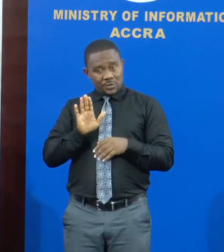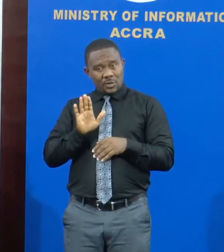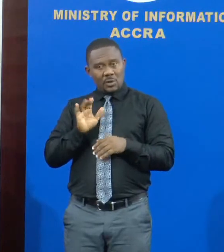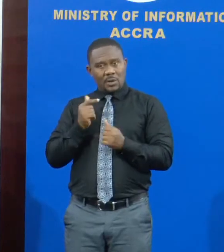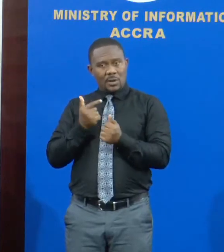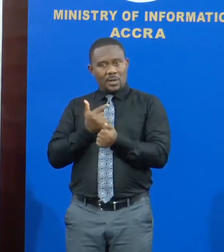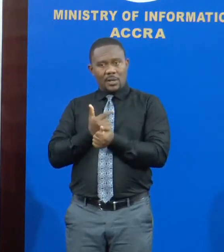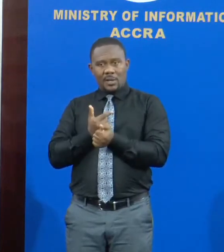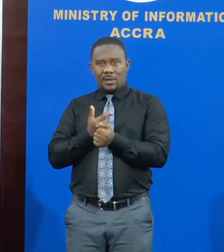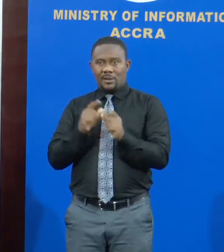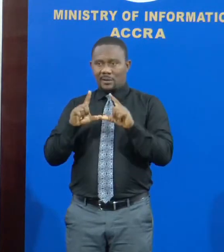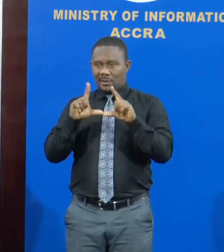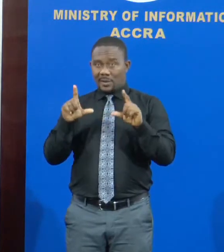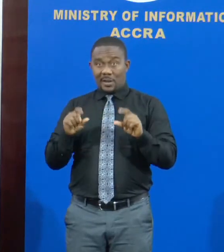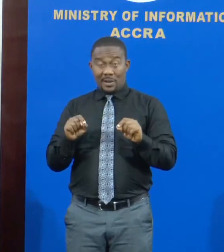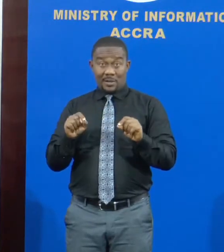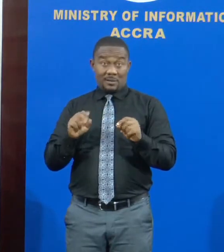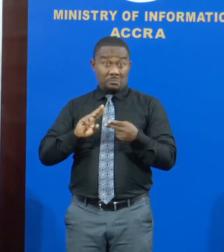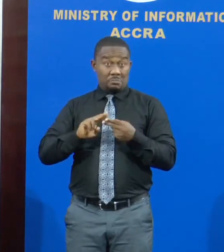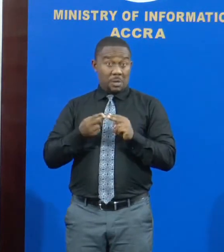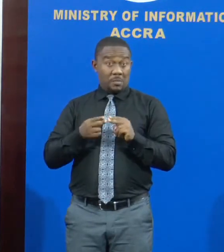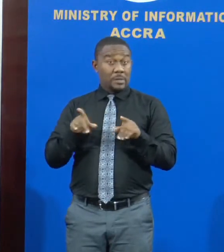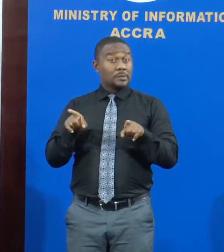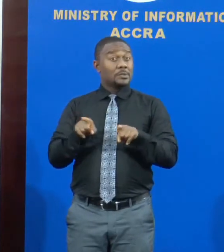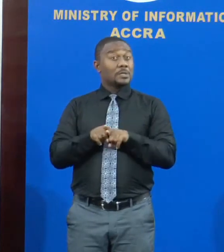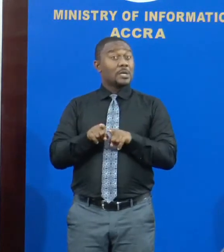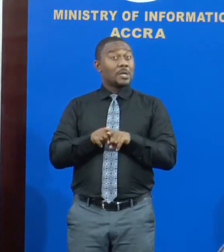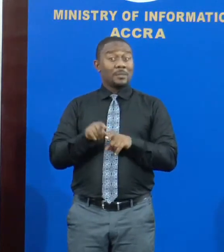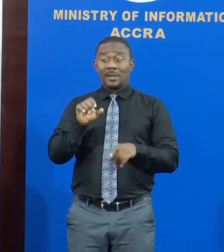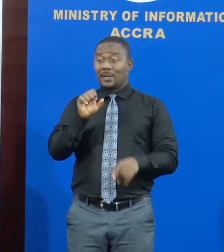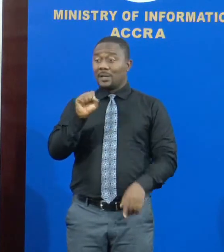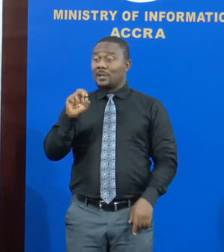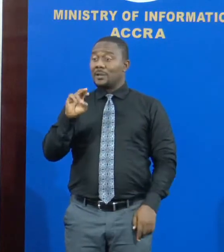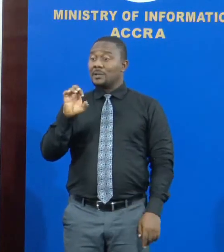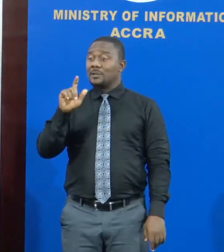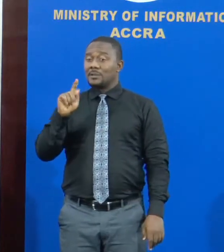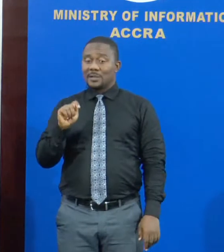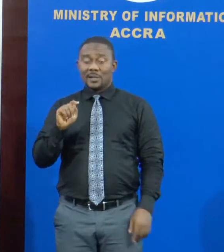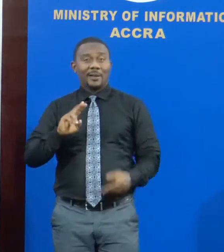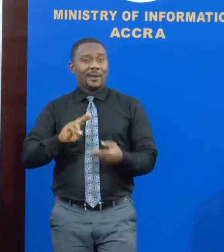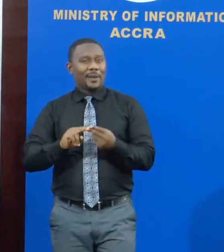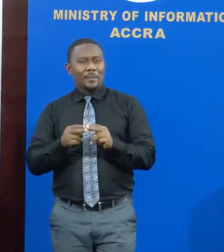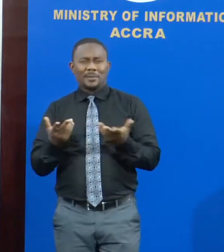becomes effectively your SSNIT number. So why do we go through all this?